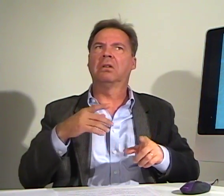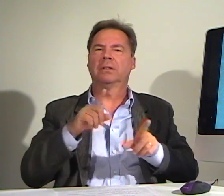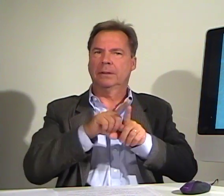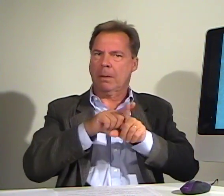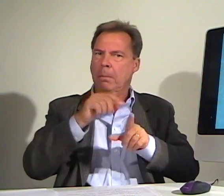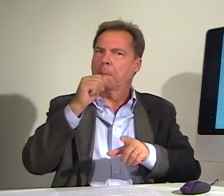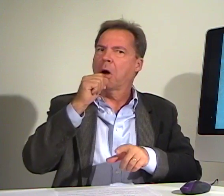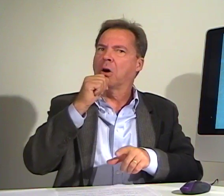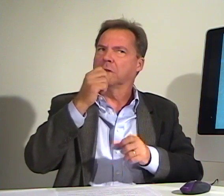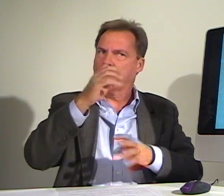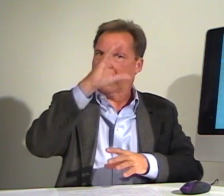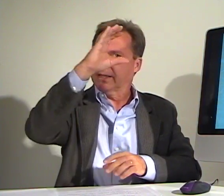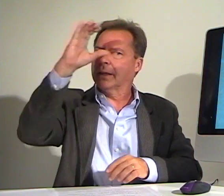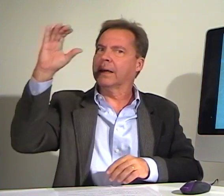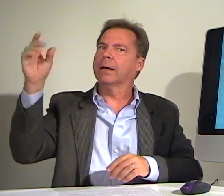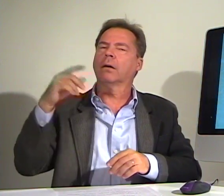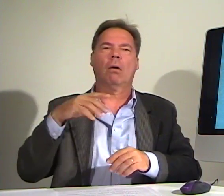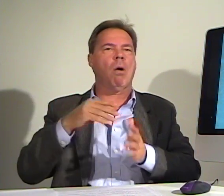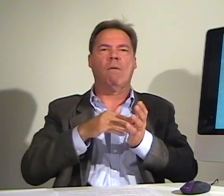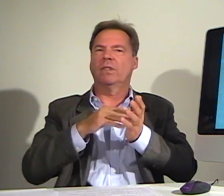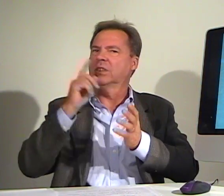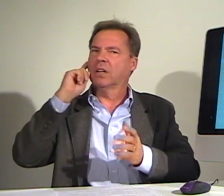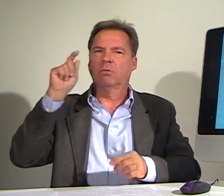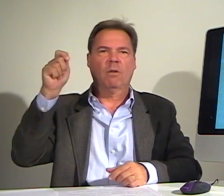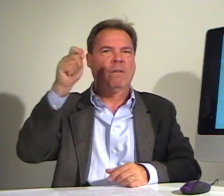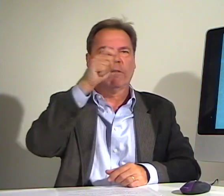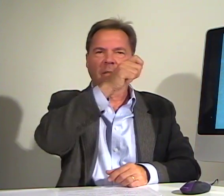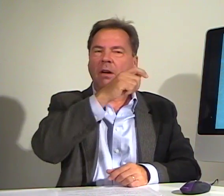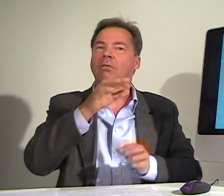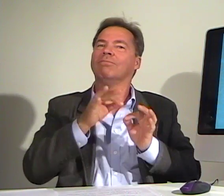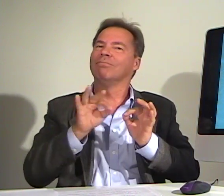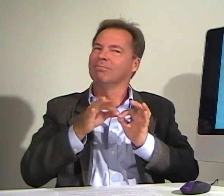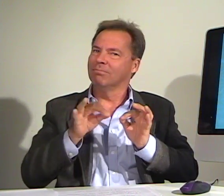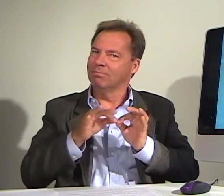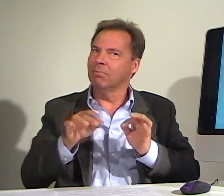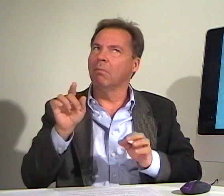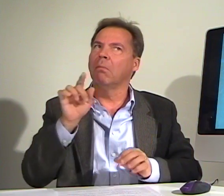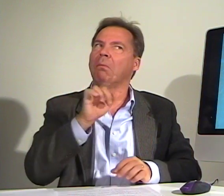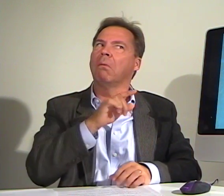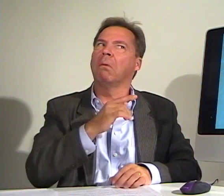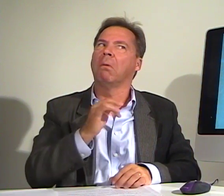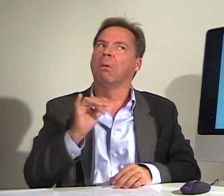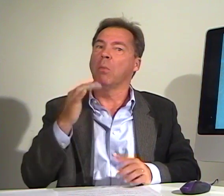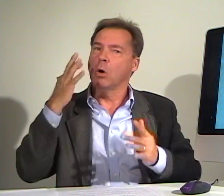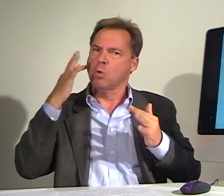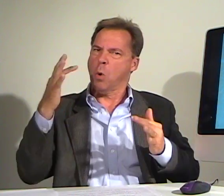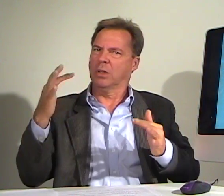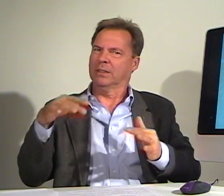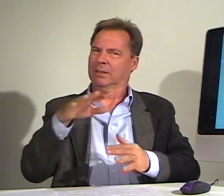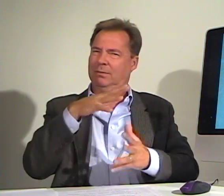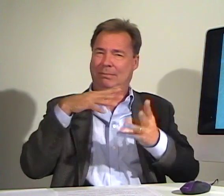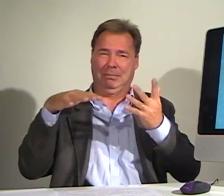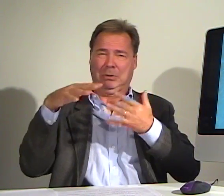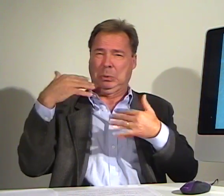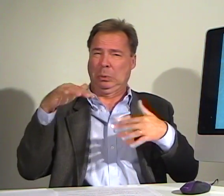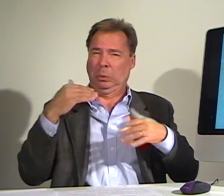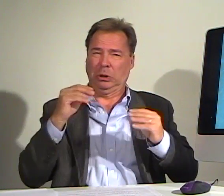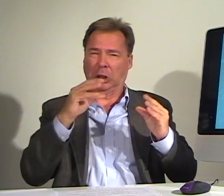hearing as well as those who are deaf. We also see this happening in restaurants and loud bars where volume is